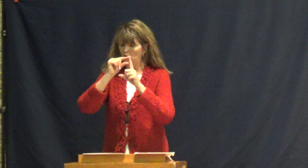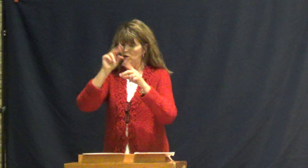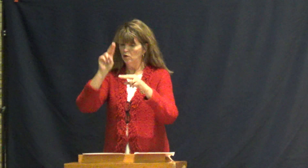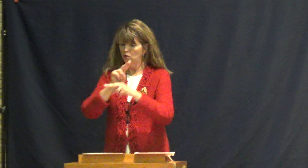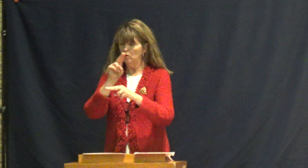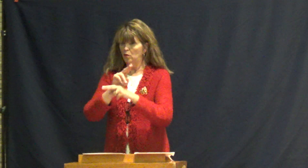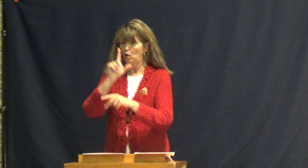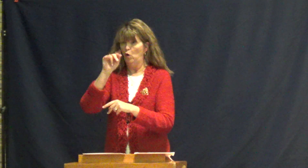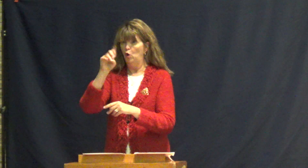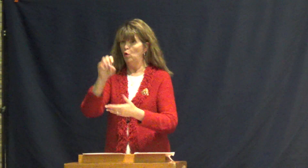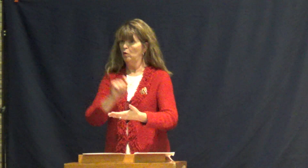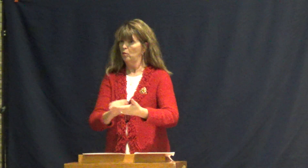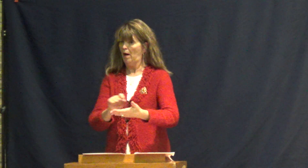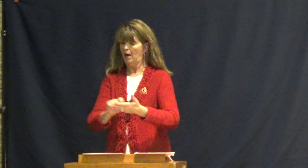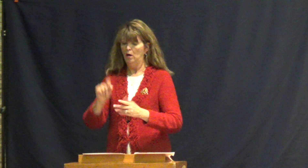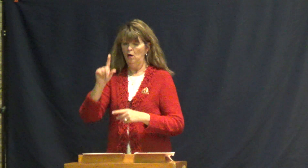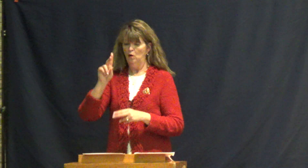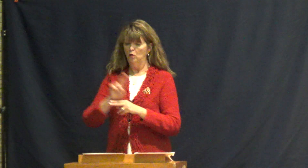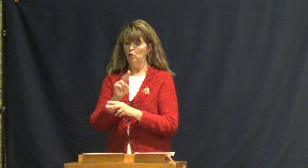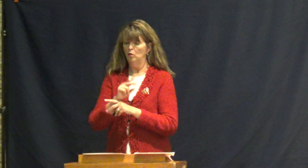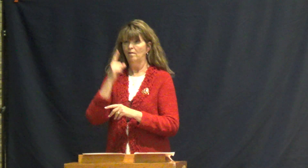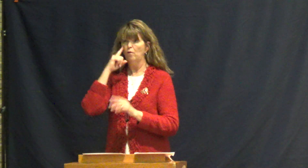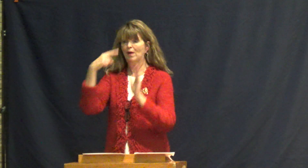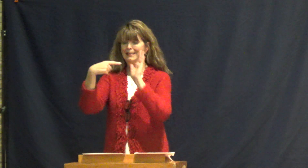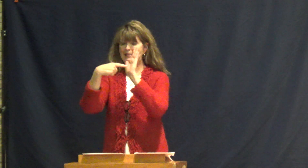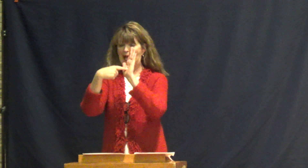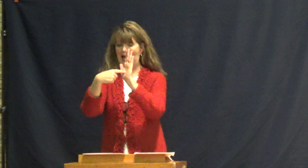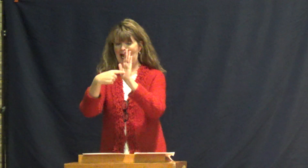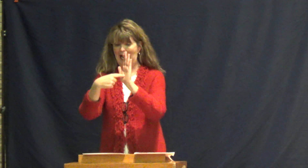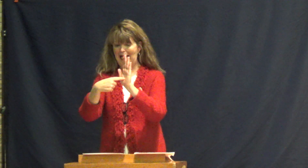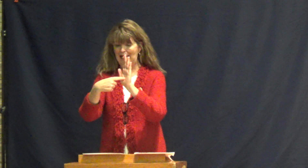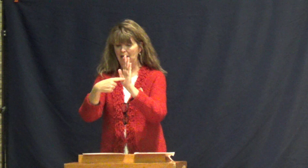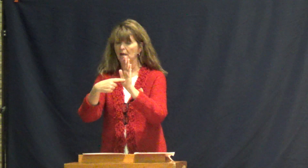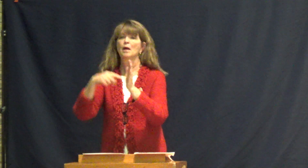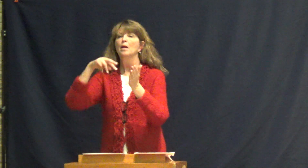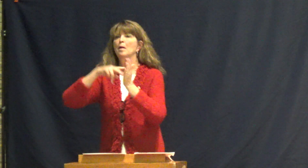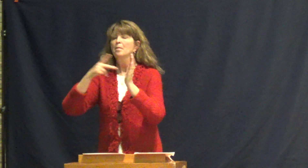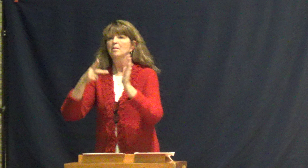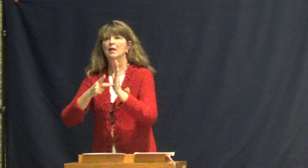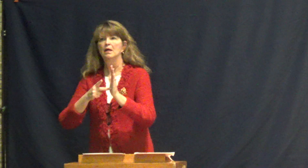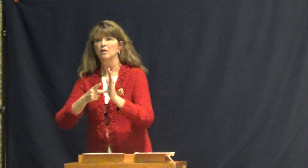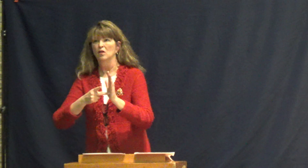Now, the Greek word used for sign that Luke chose